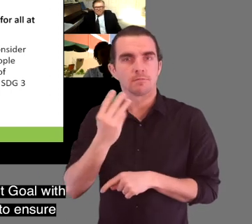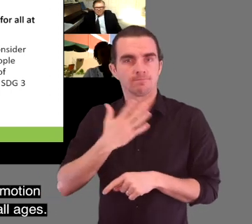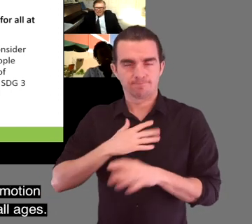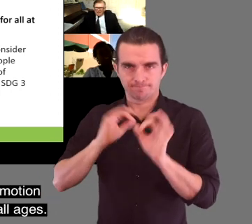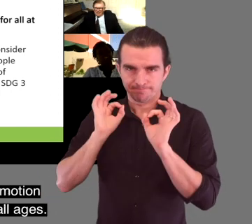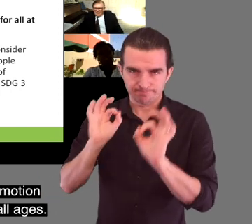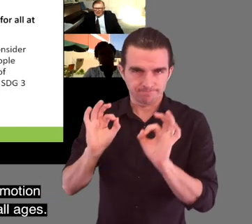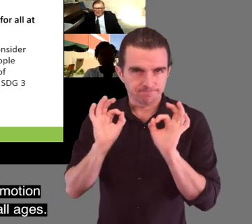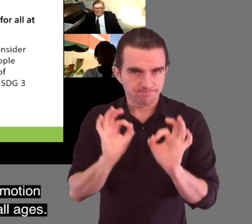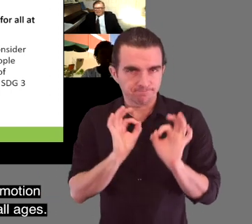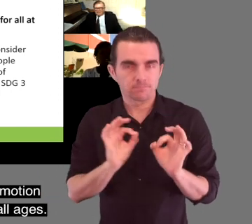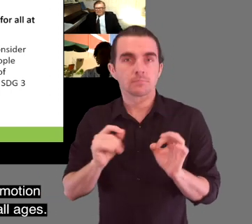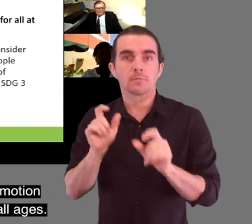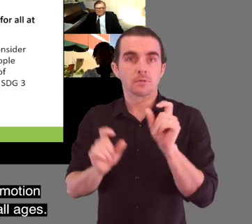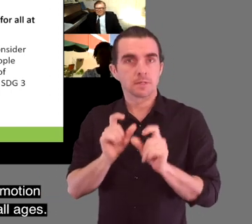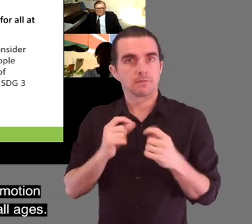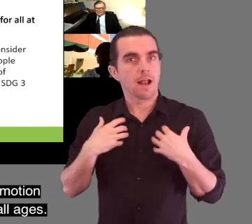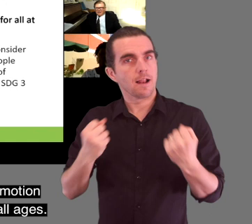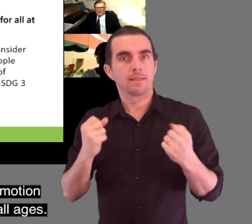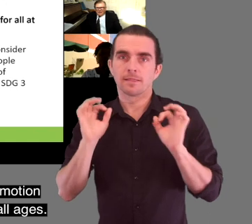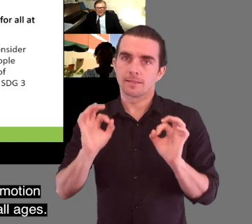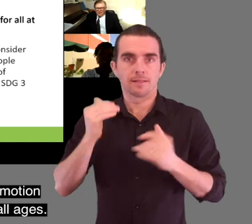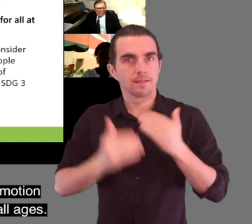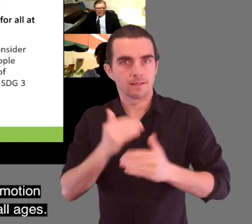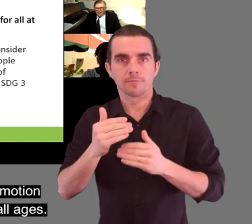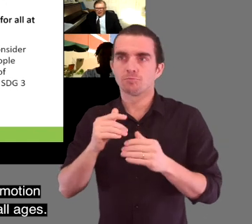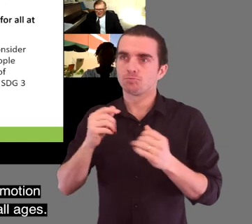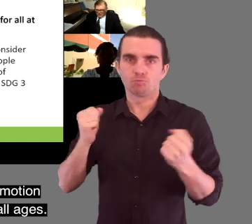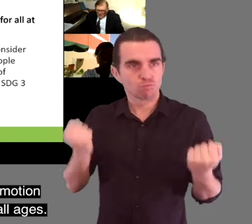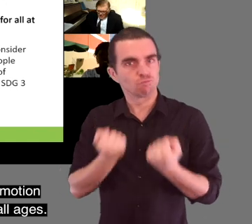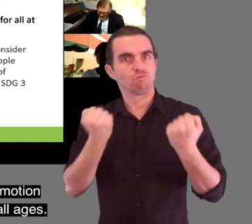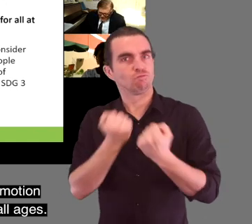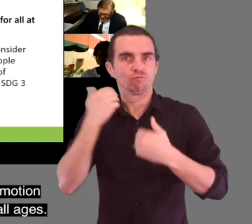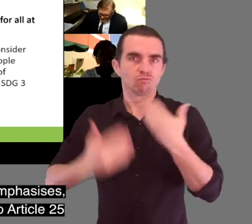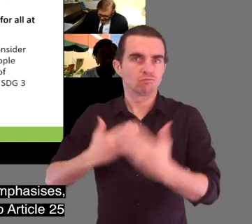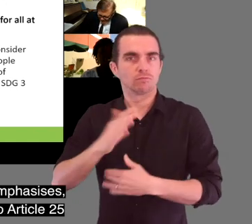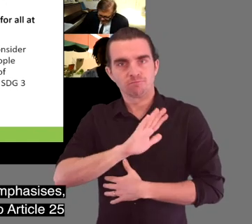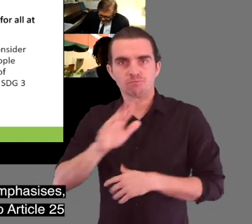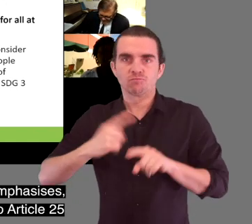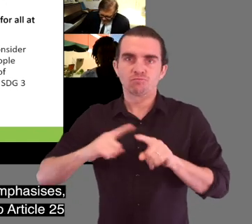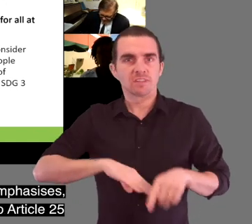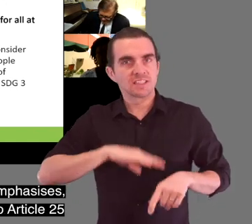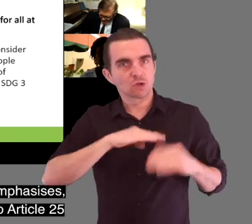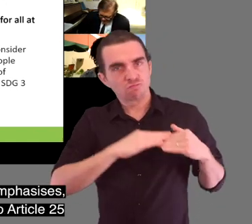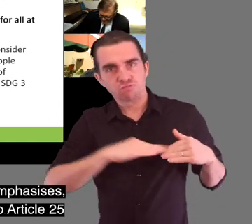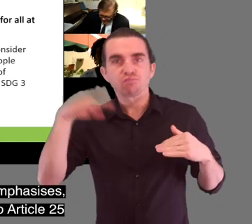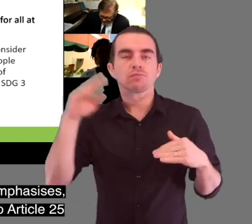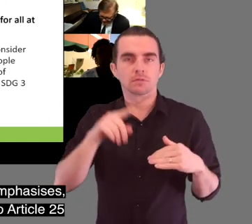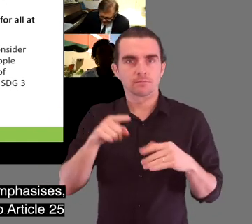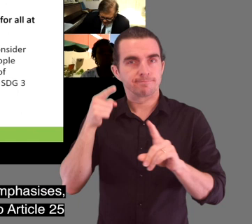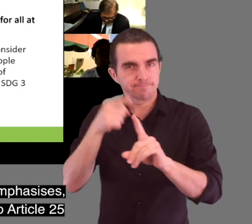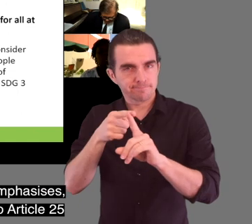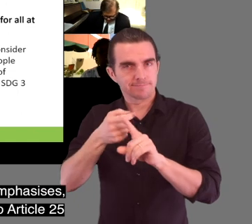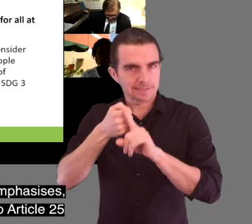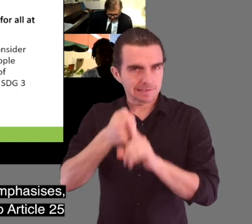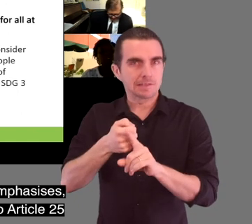to ensure healthy lives and promotion of well-being for all at all ages. This is a goal that also